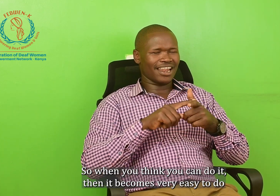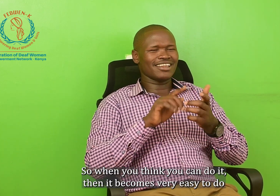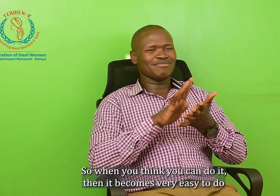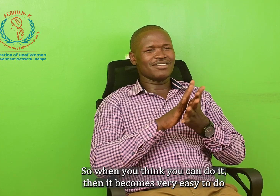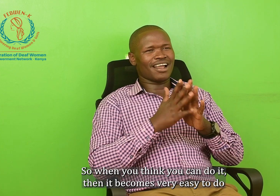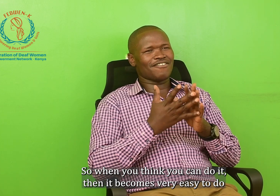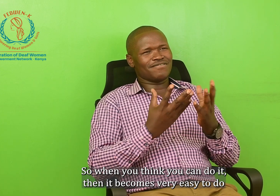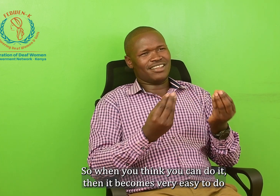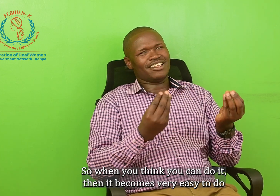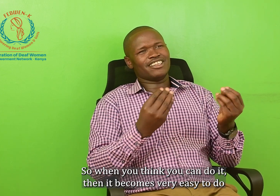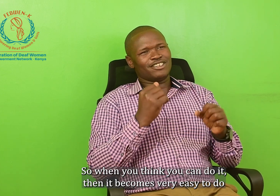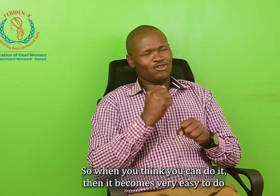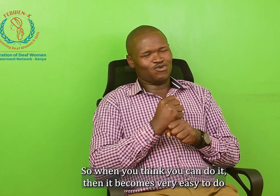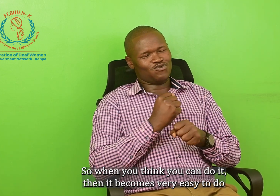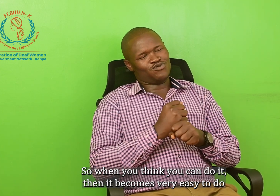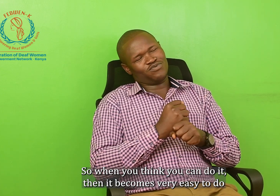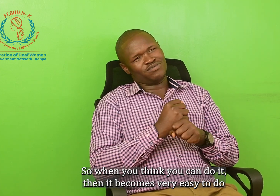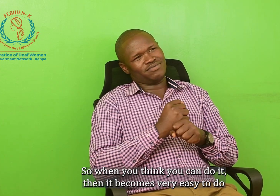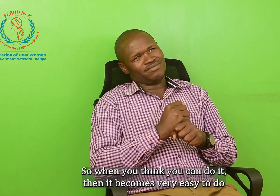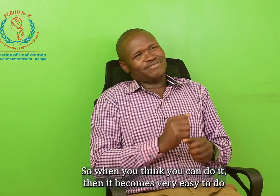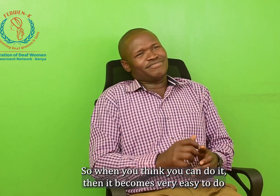think you can do it, then it becomes very easy to do.